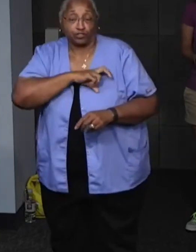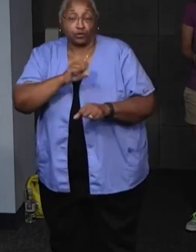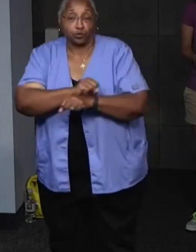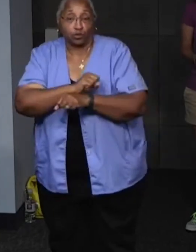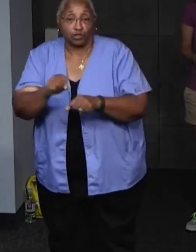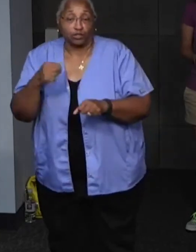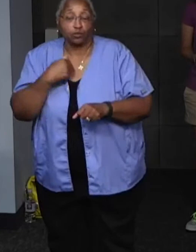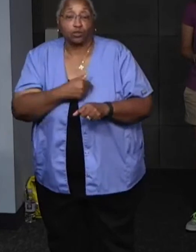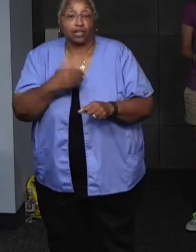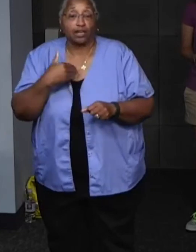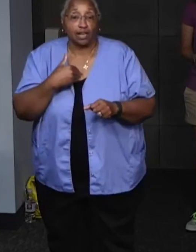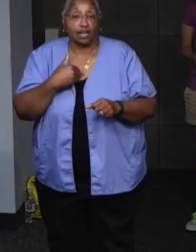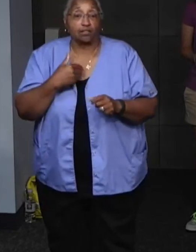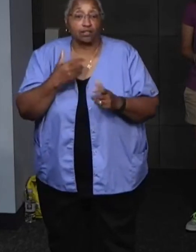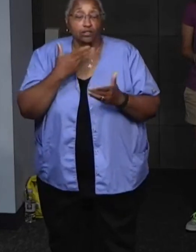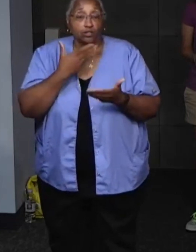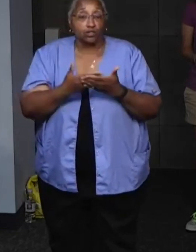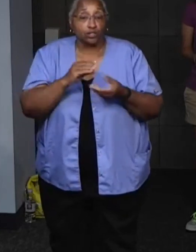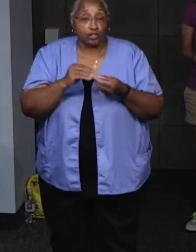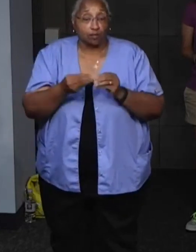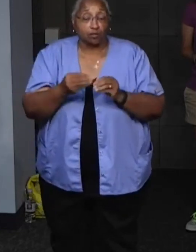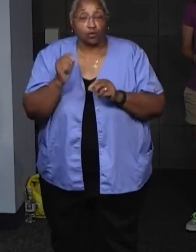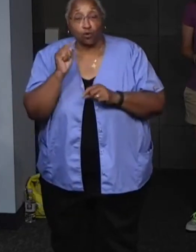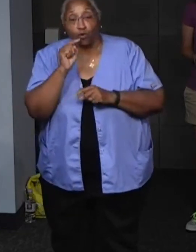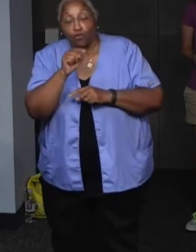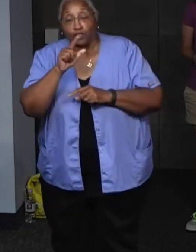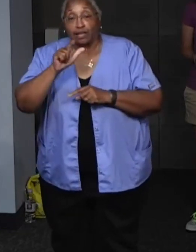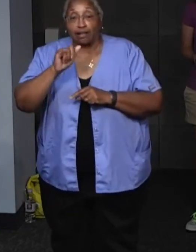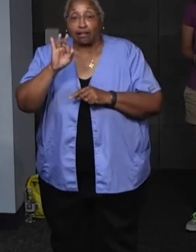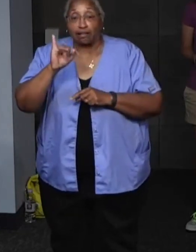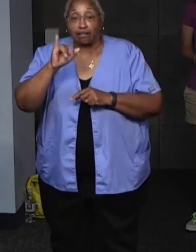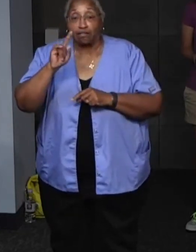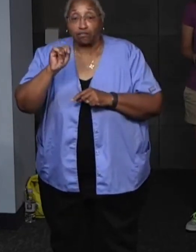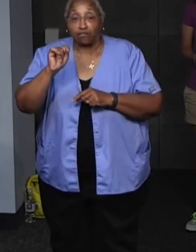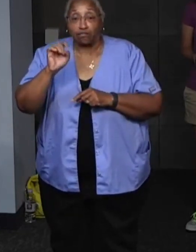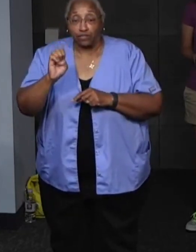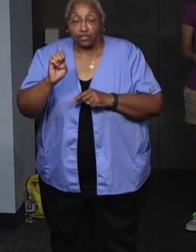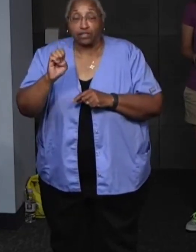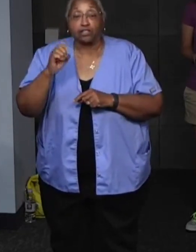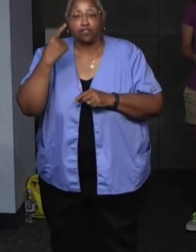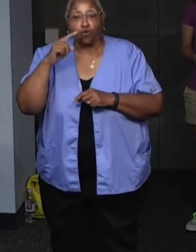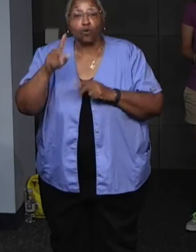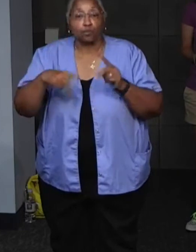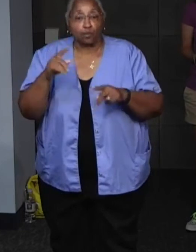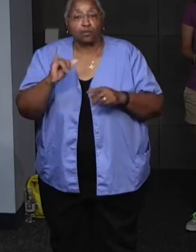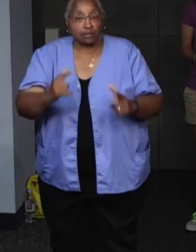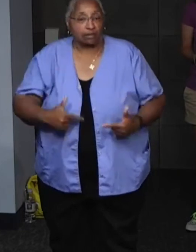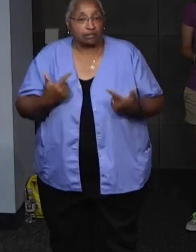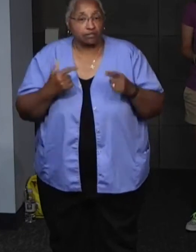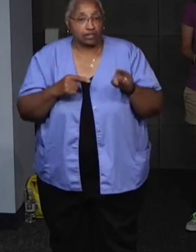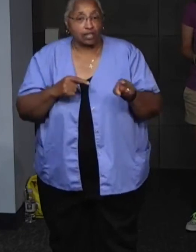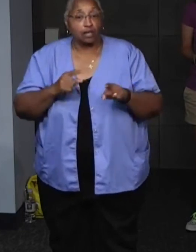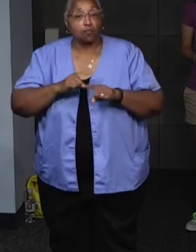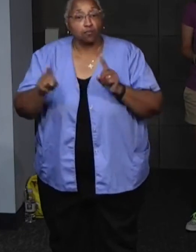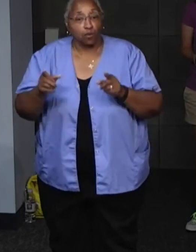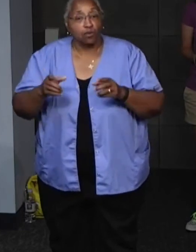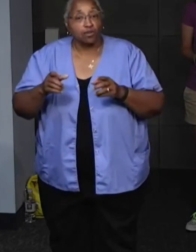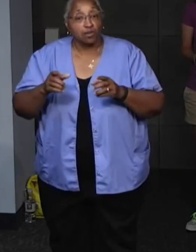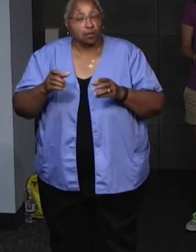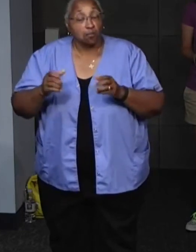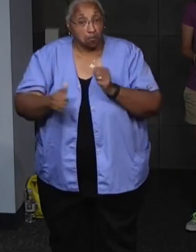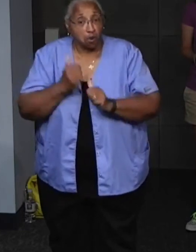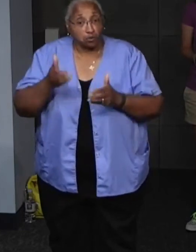Lafitte, still trying to make sure we're delivering stuff to the habited dwellings that we can't get to, but most of those roadways are clearing up